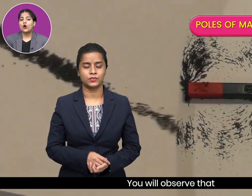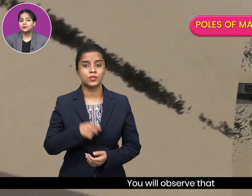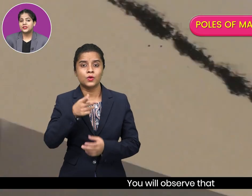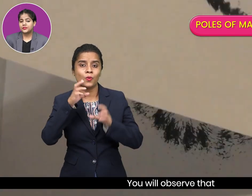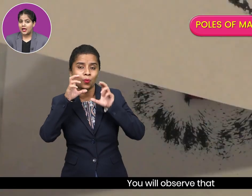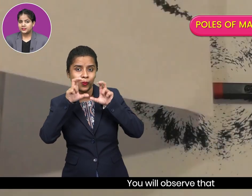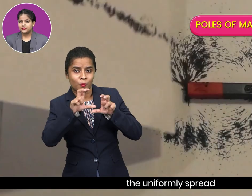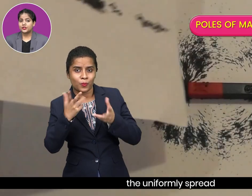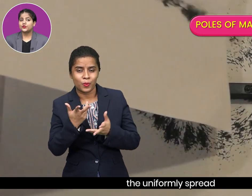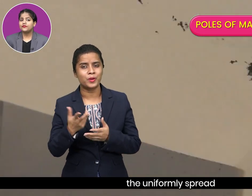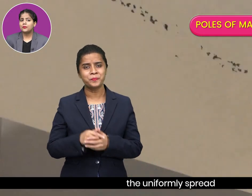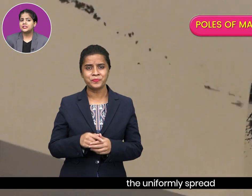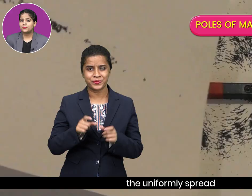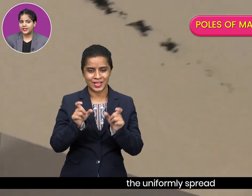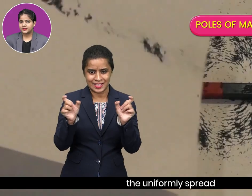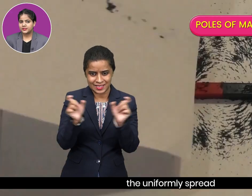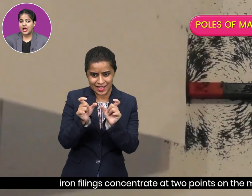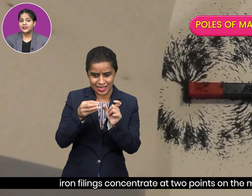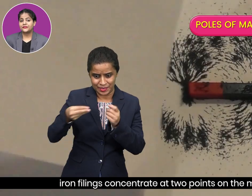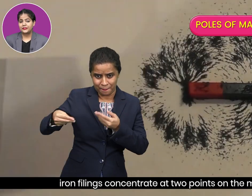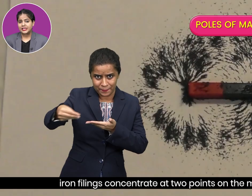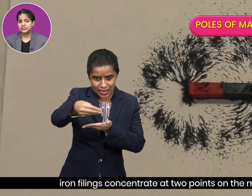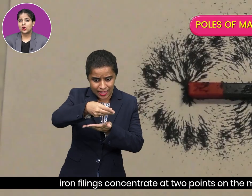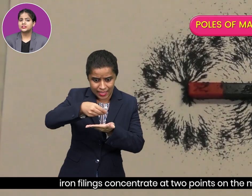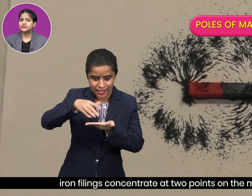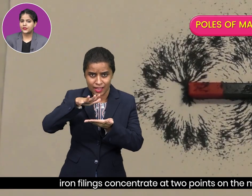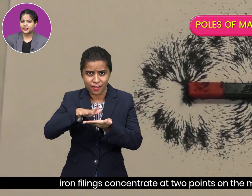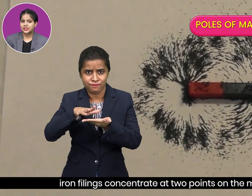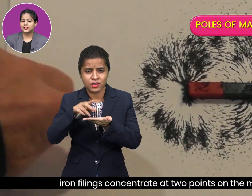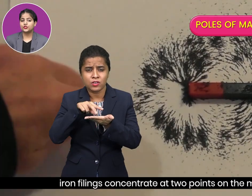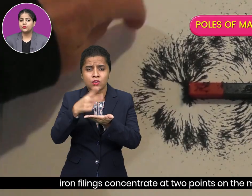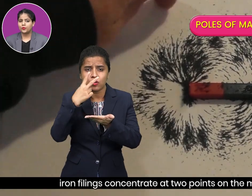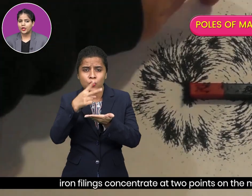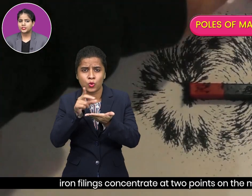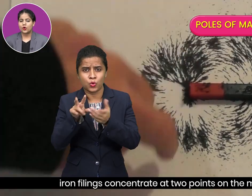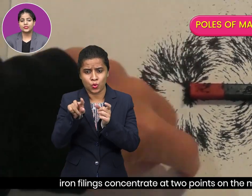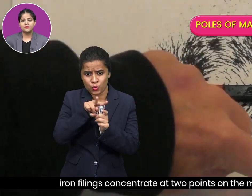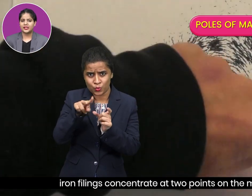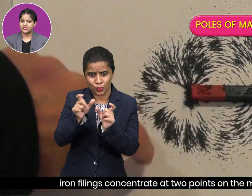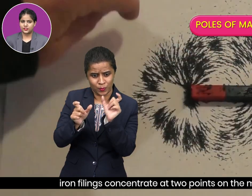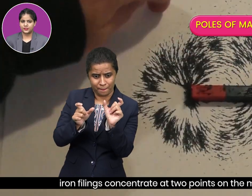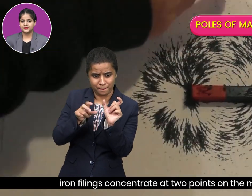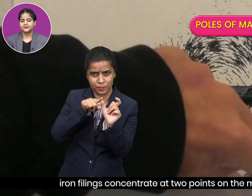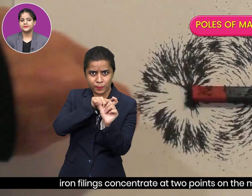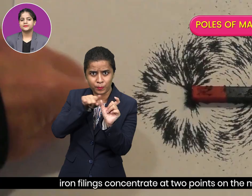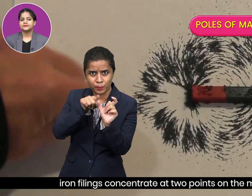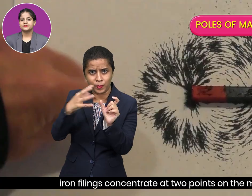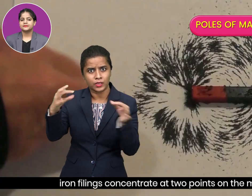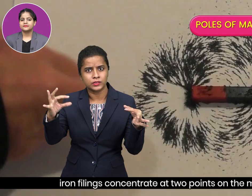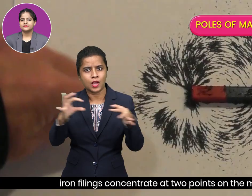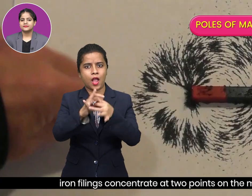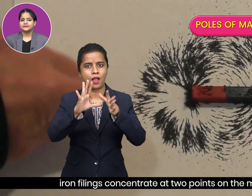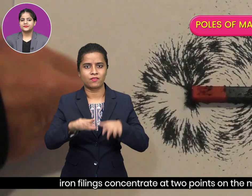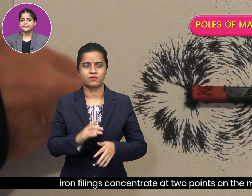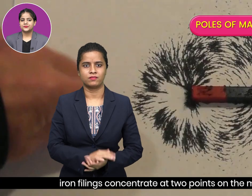You will observe that the uniformly spread iron filings concentrate at two points on the magnet.